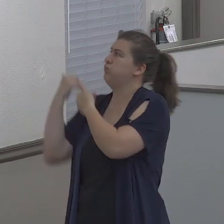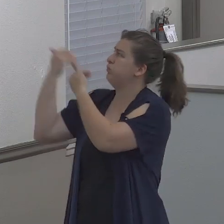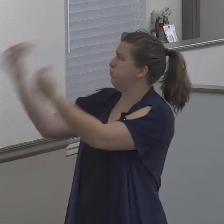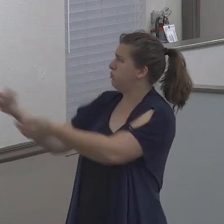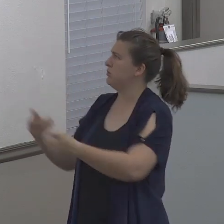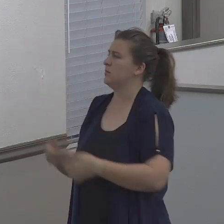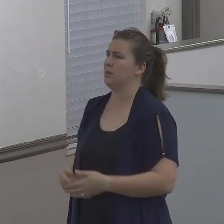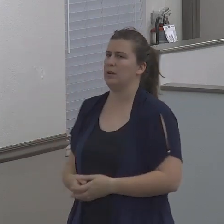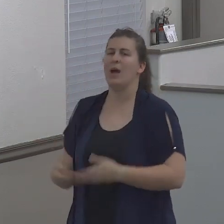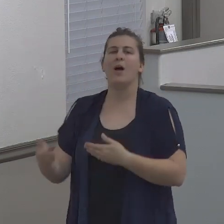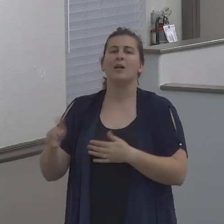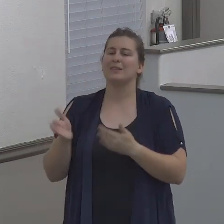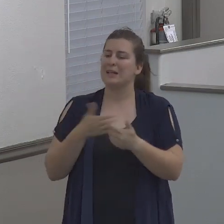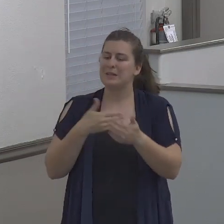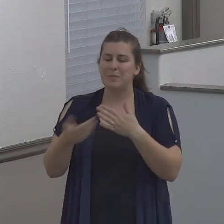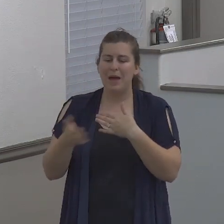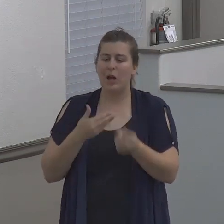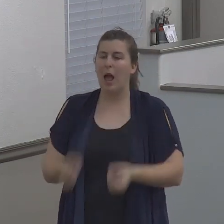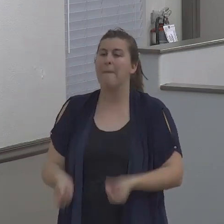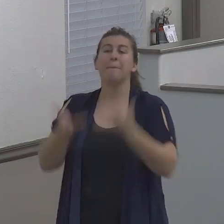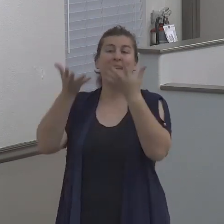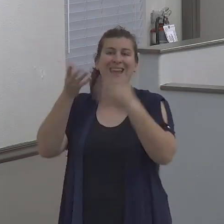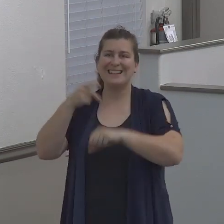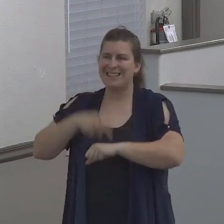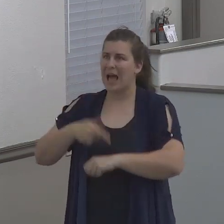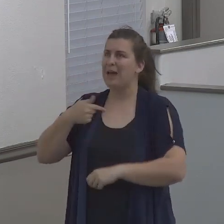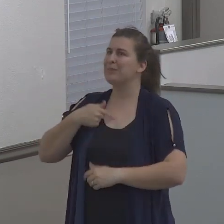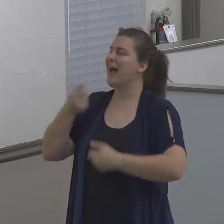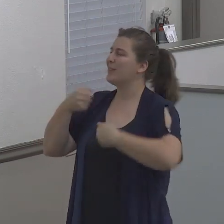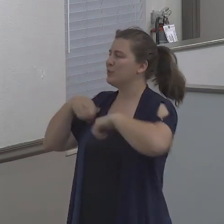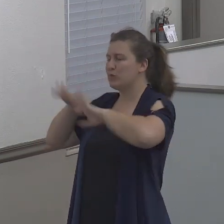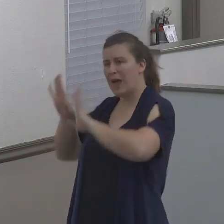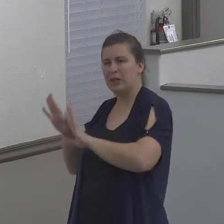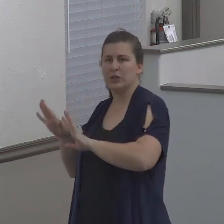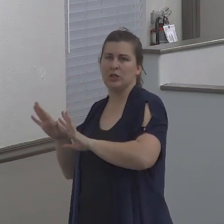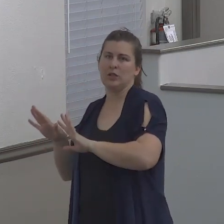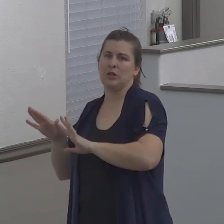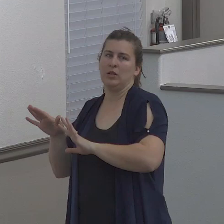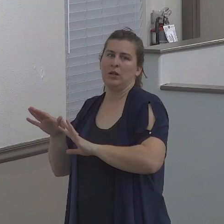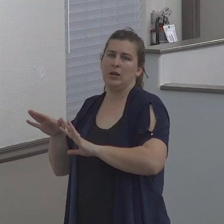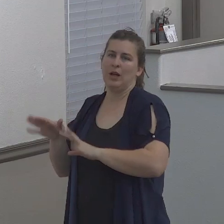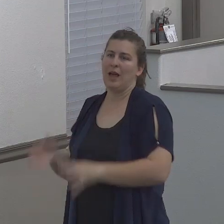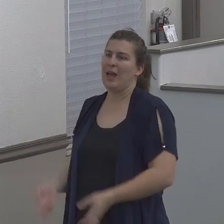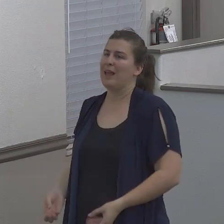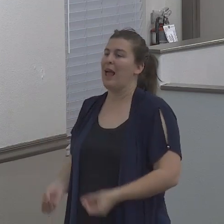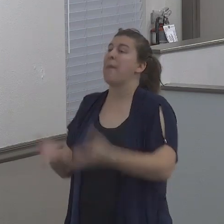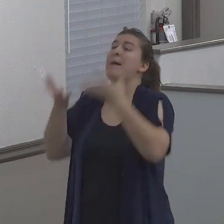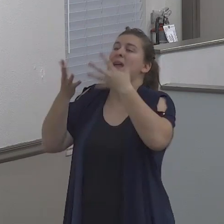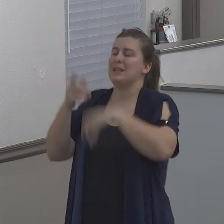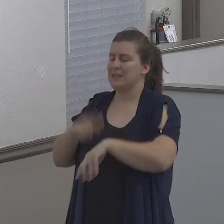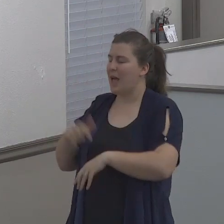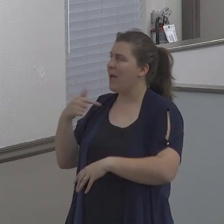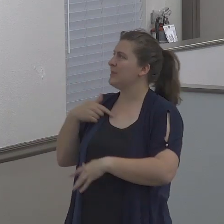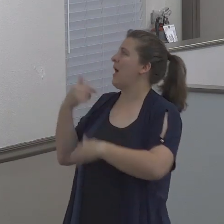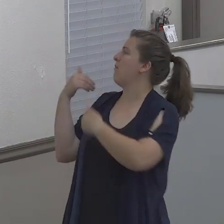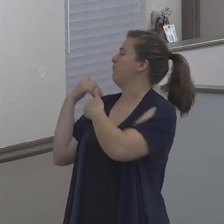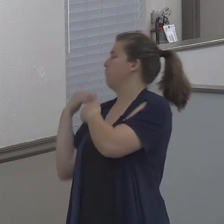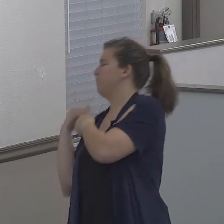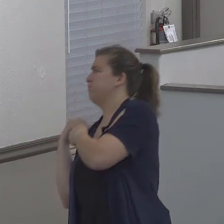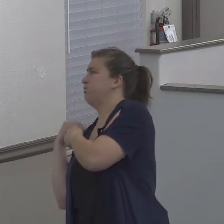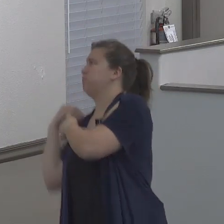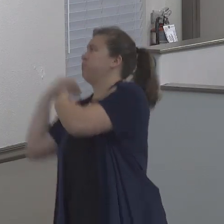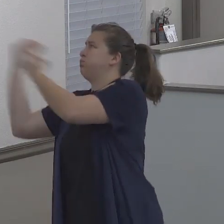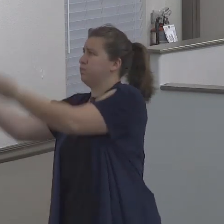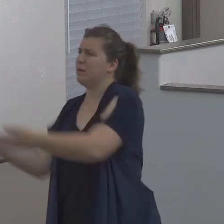this. And however many times we have to surrender our will to God's will, and however many times we